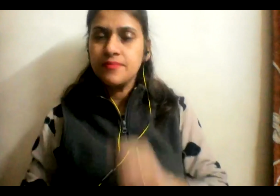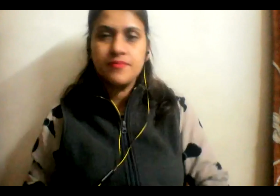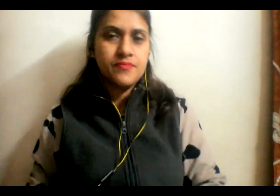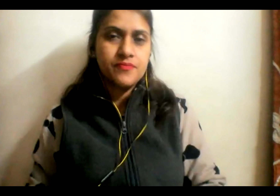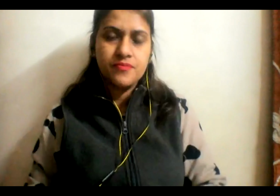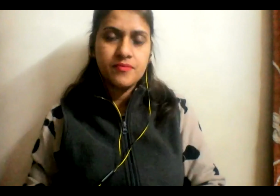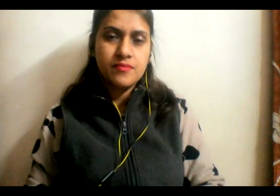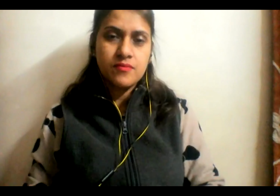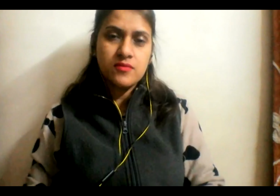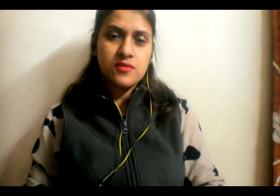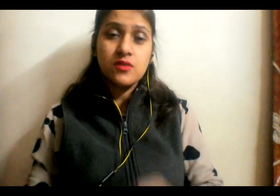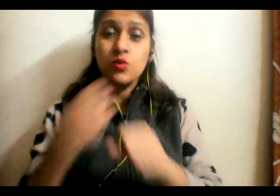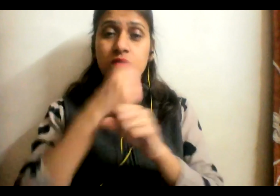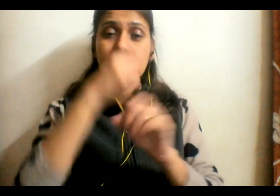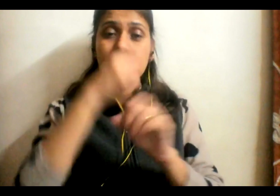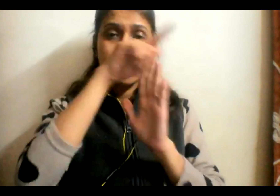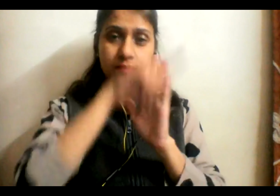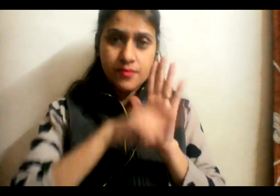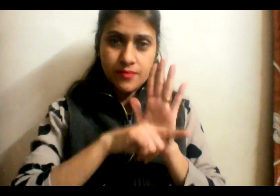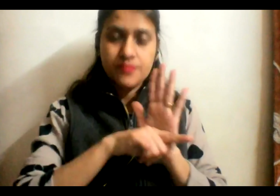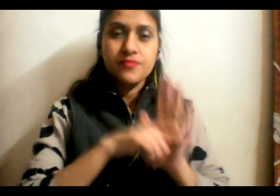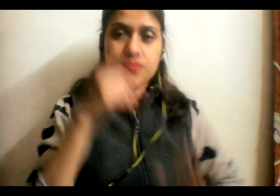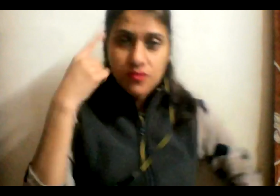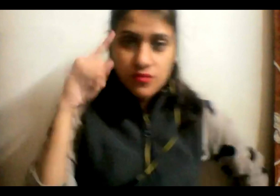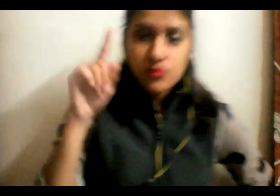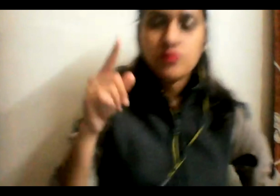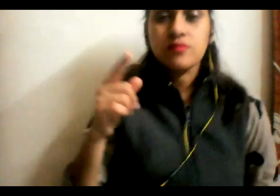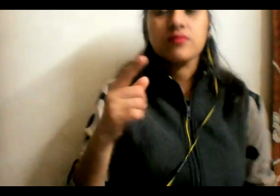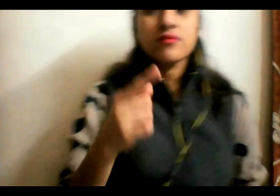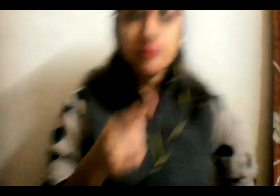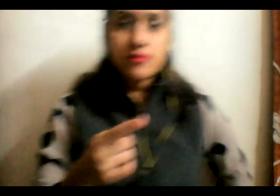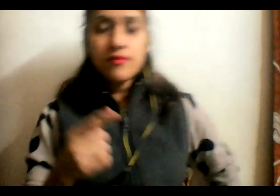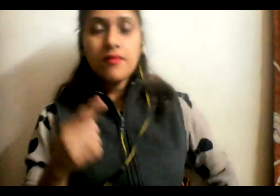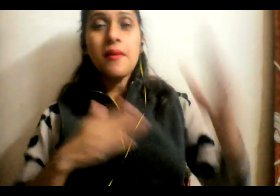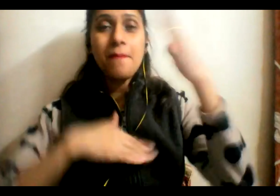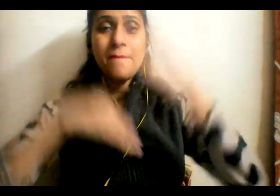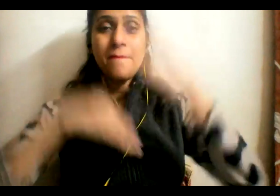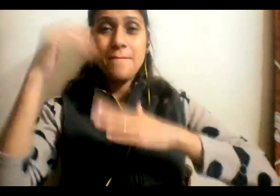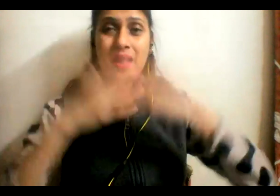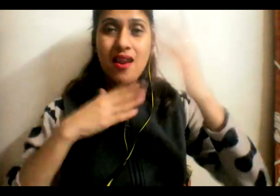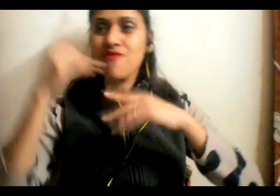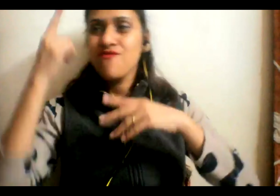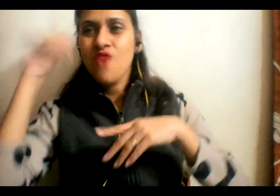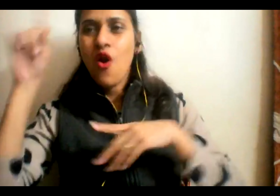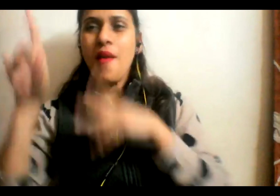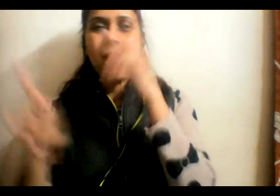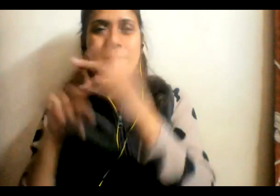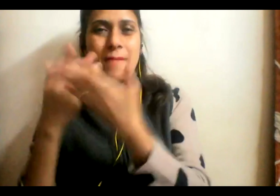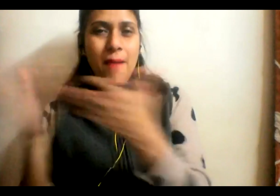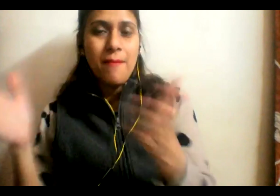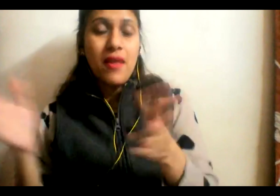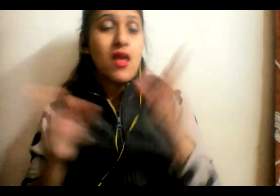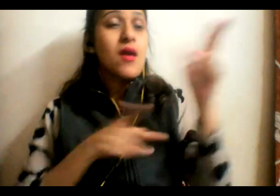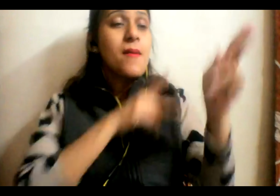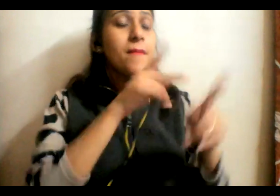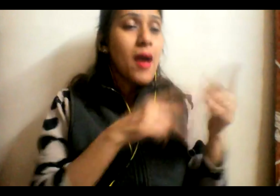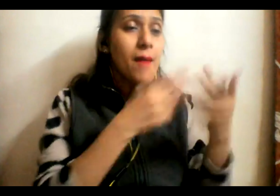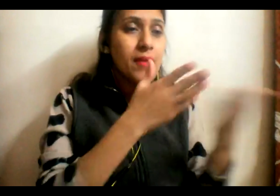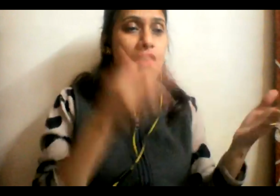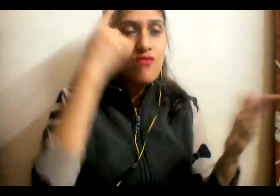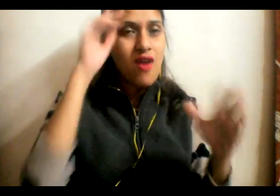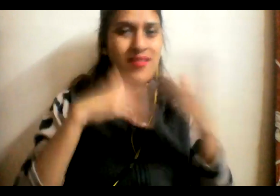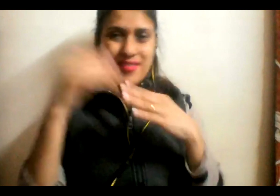guidelines that we have are for public buildings and buildings meant for public. So that means if I go back to the National